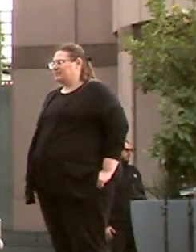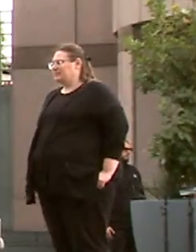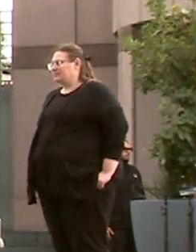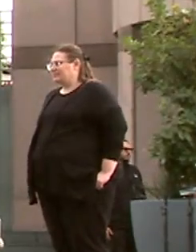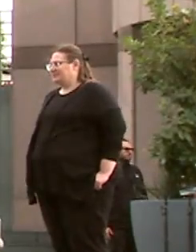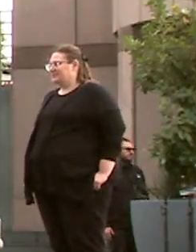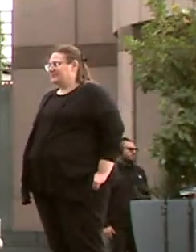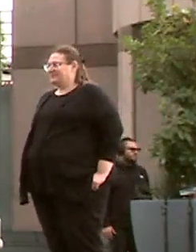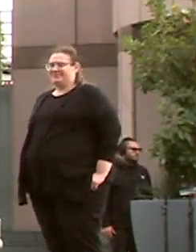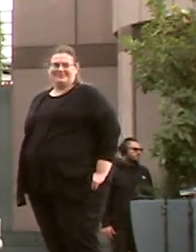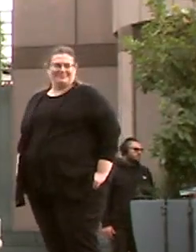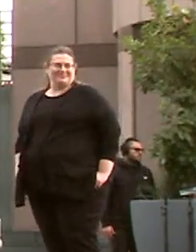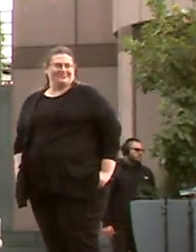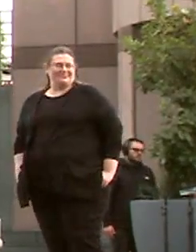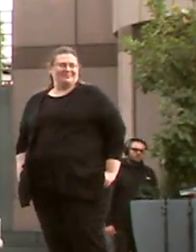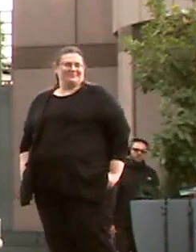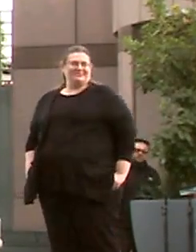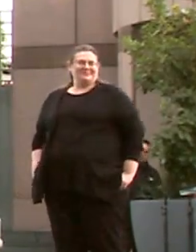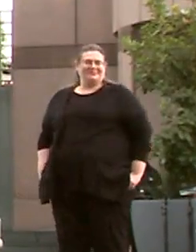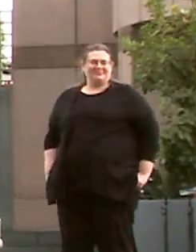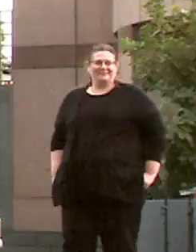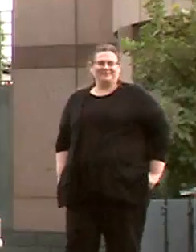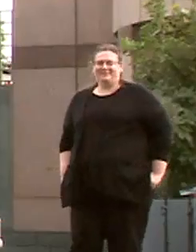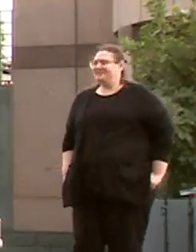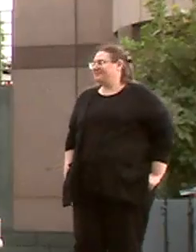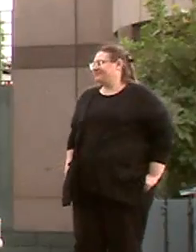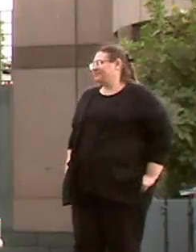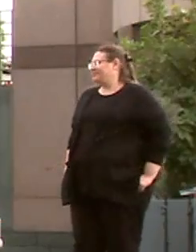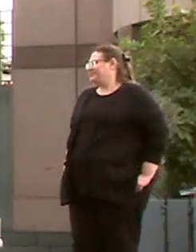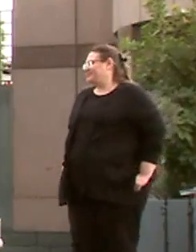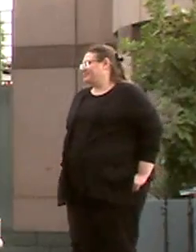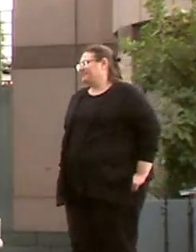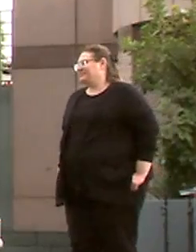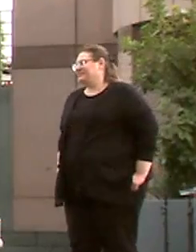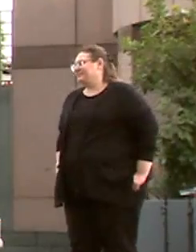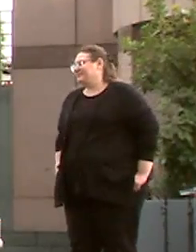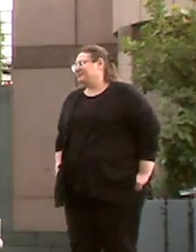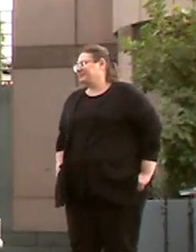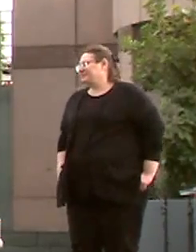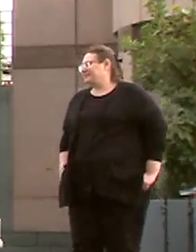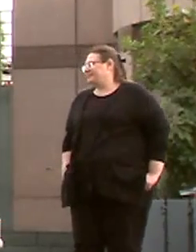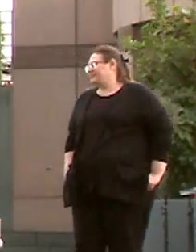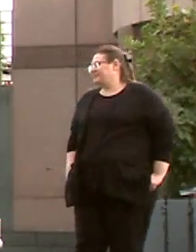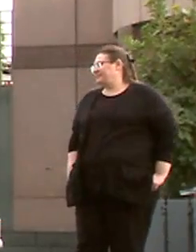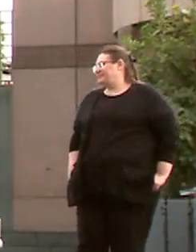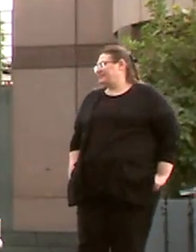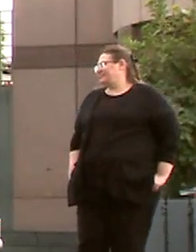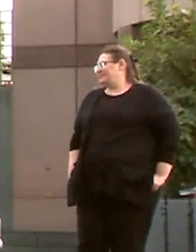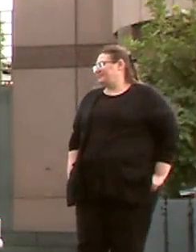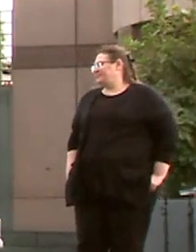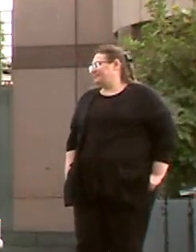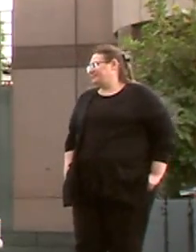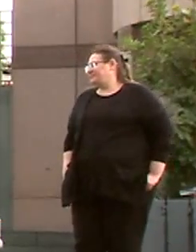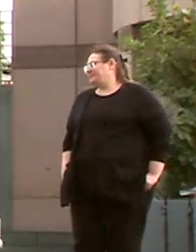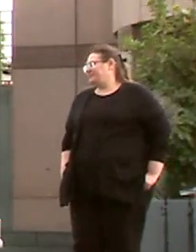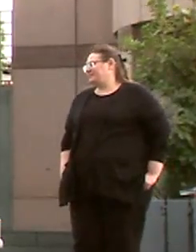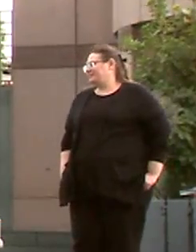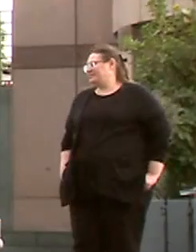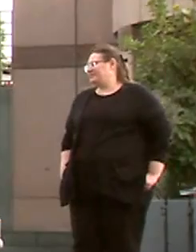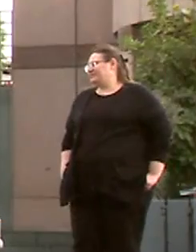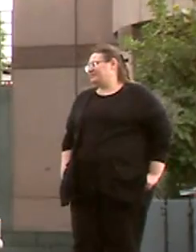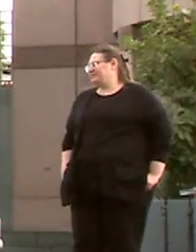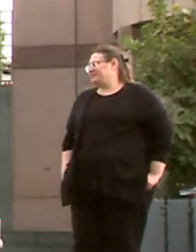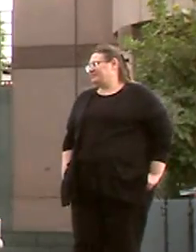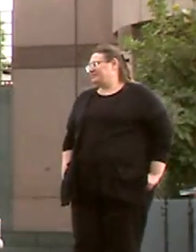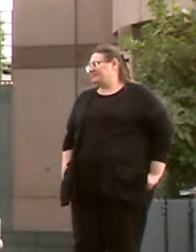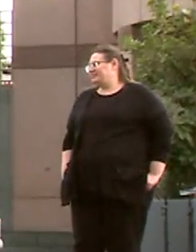right? Like, you're not, it's like, once you do that, they're like, what do you have that I don't? And I say, roughage. I went